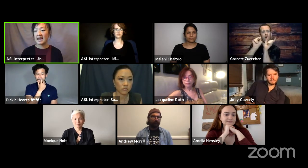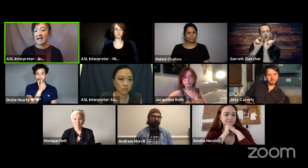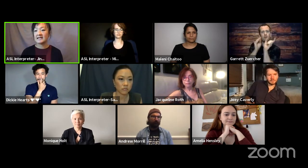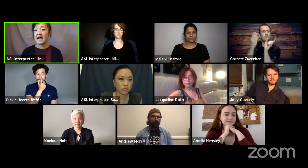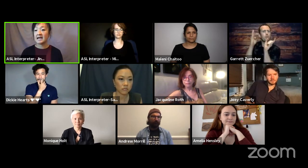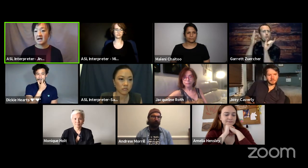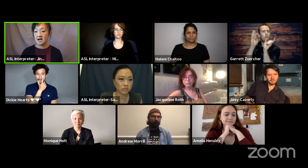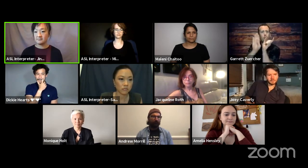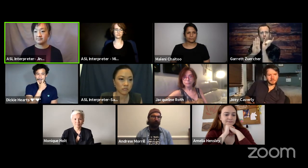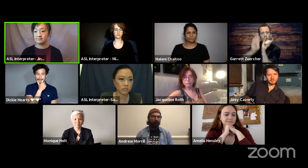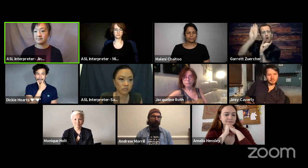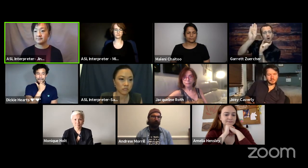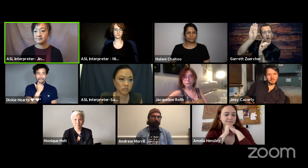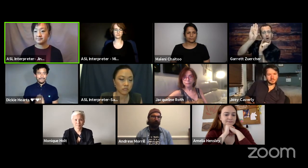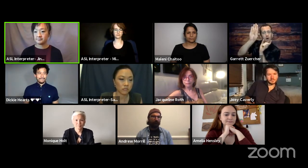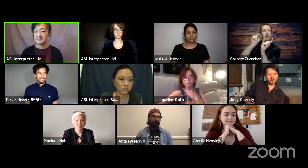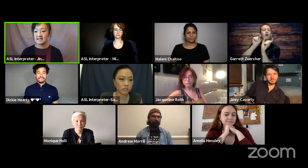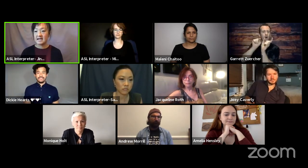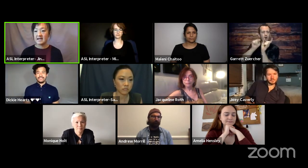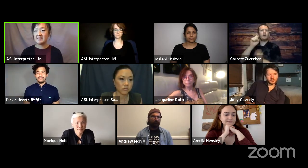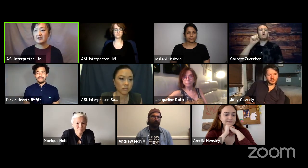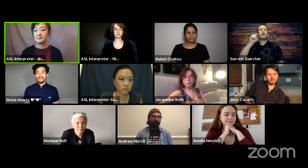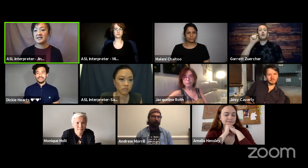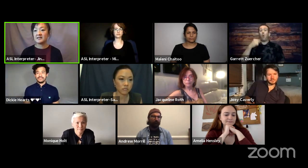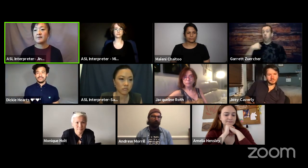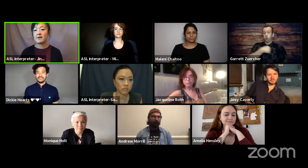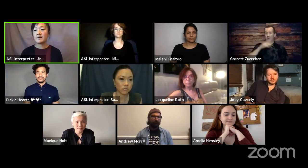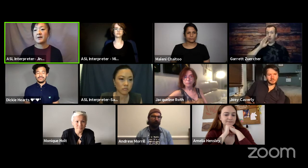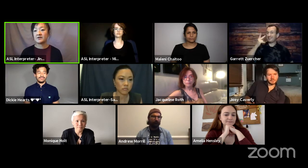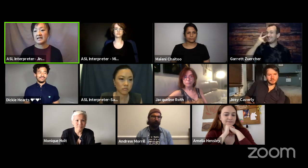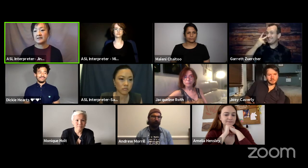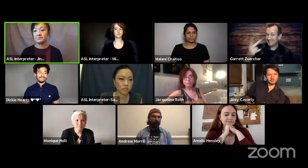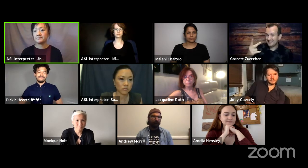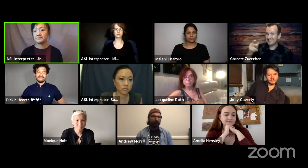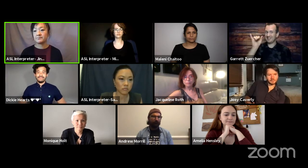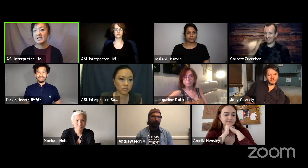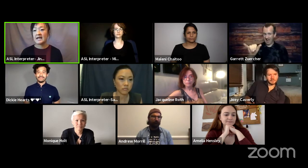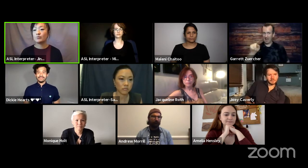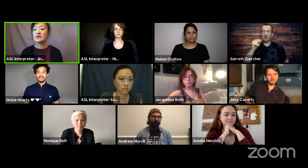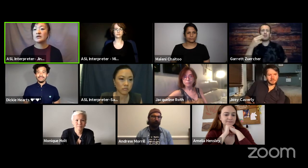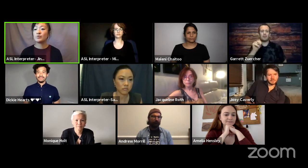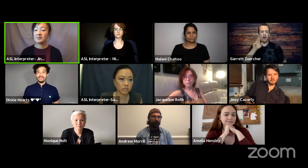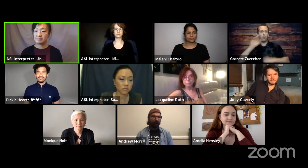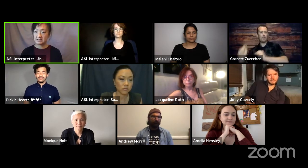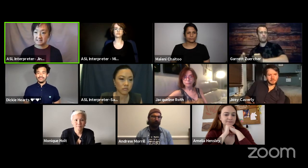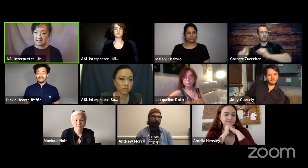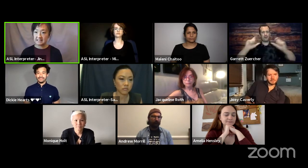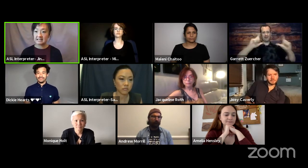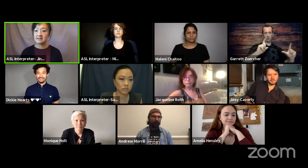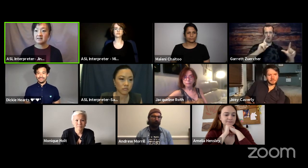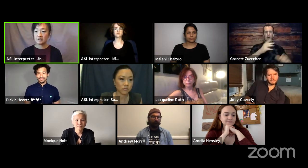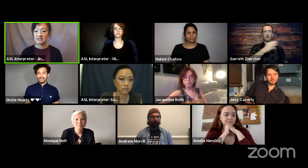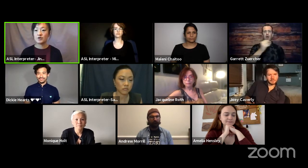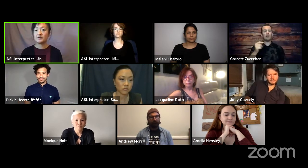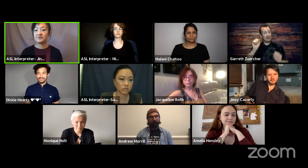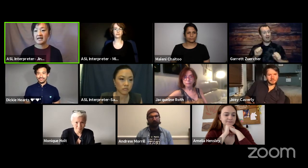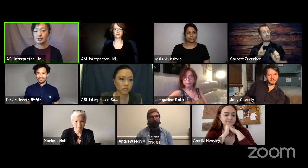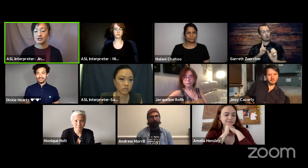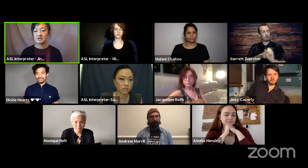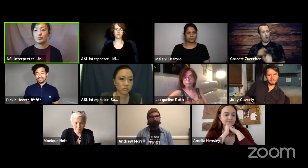hand icon. And that'll immediately pop up by your name. And we will be able to see, we'll get a notification and we'll be